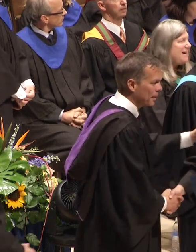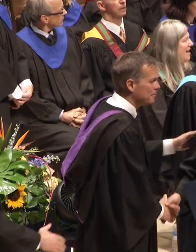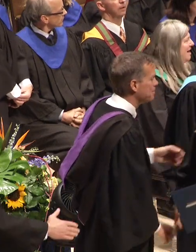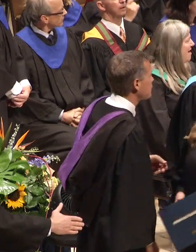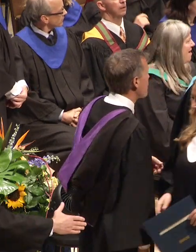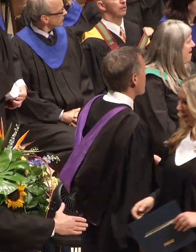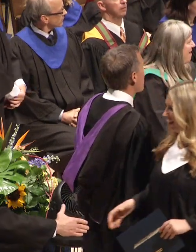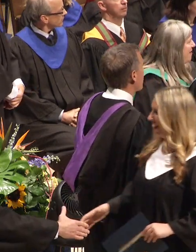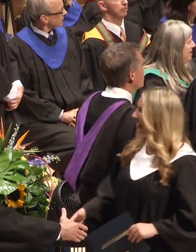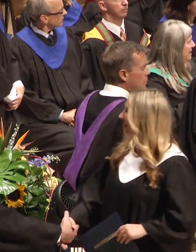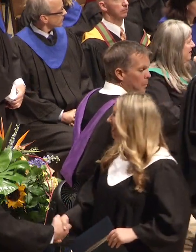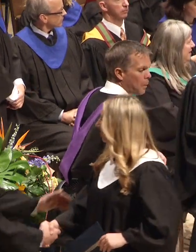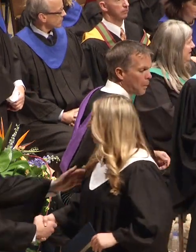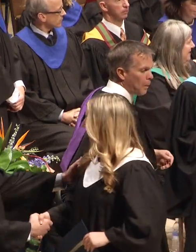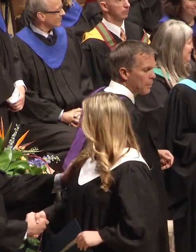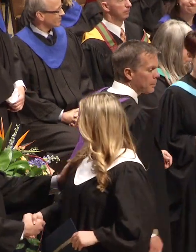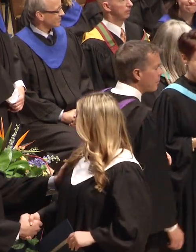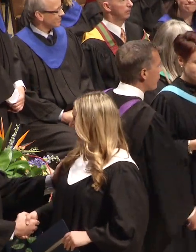Danielle Gauguin.